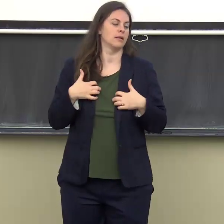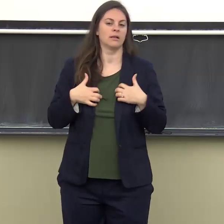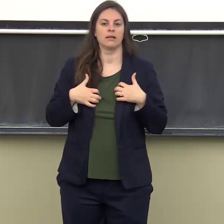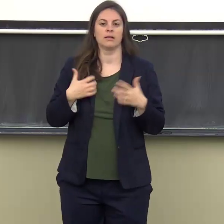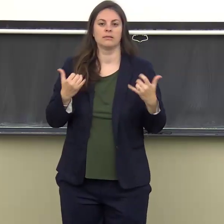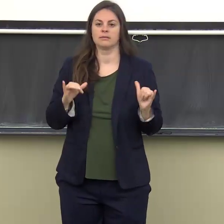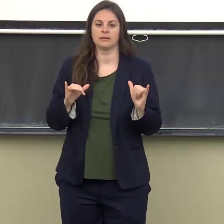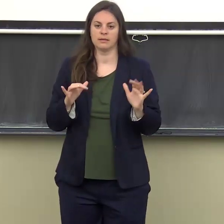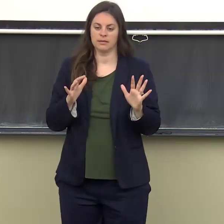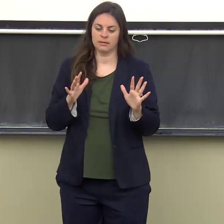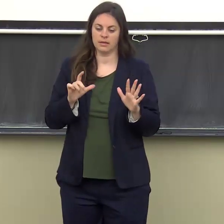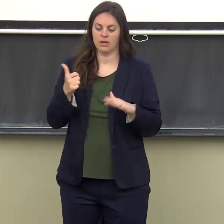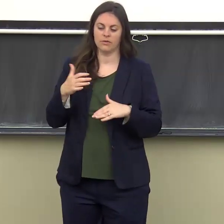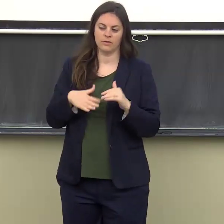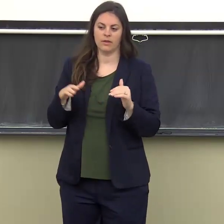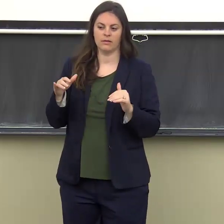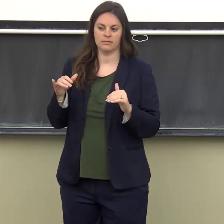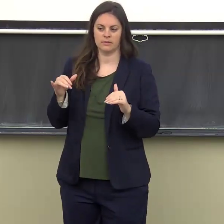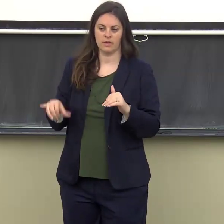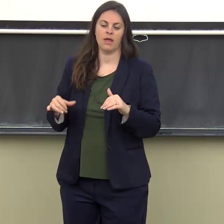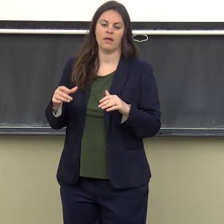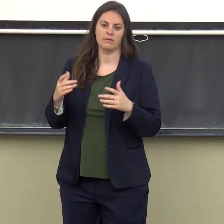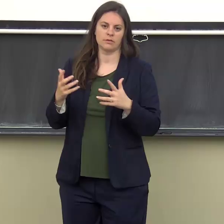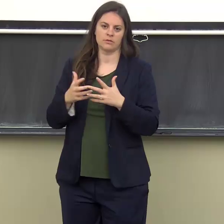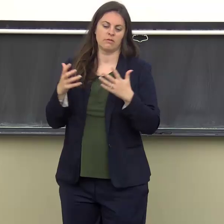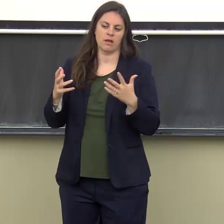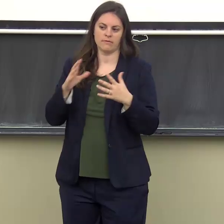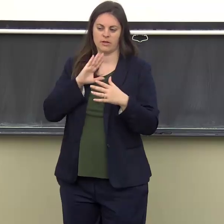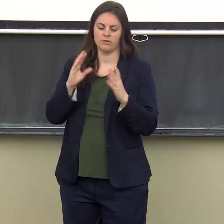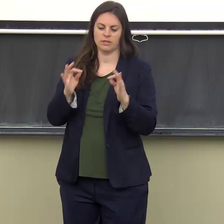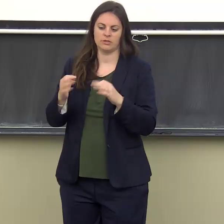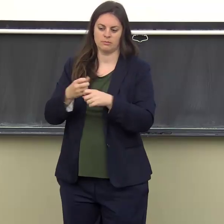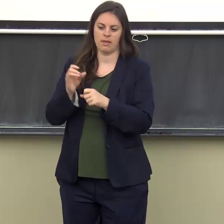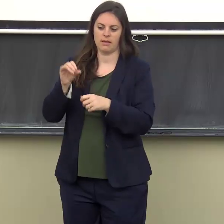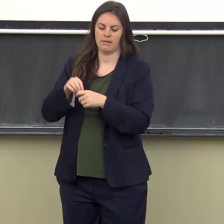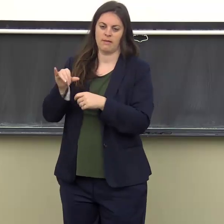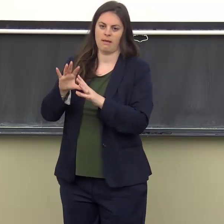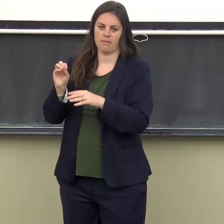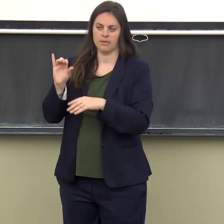really frustrating decisions made at that company, which is part of why I stepped away.